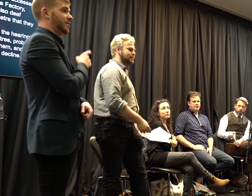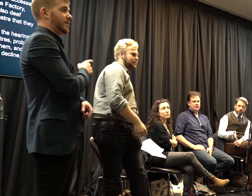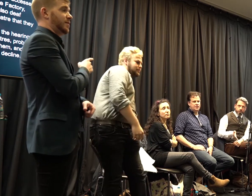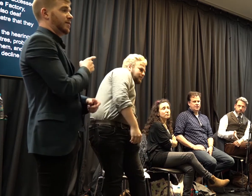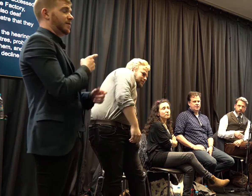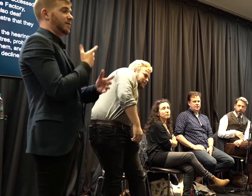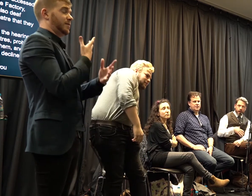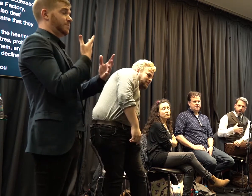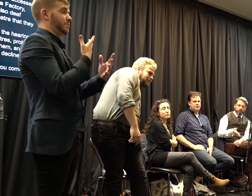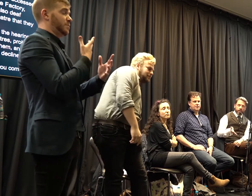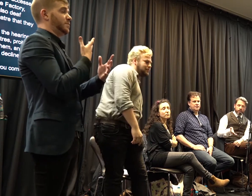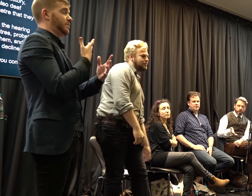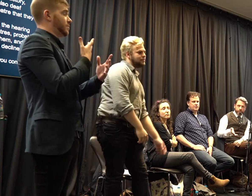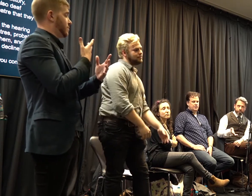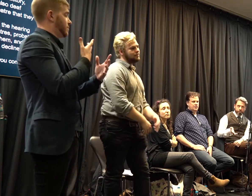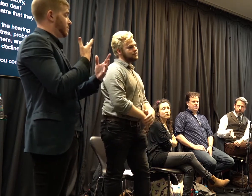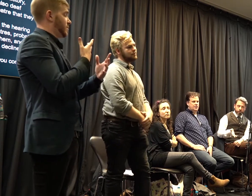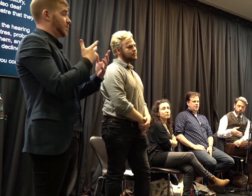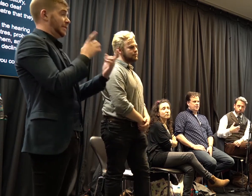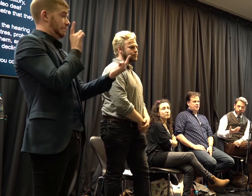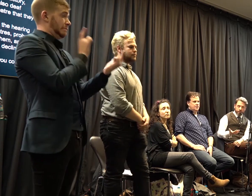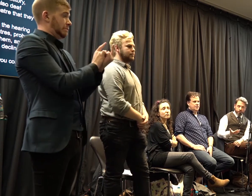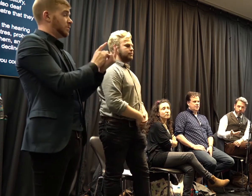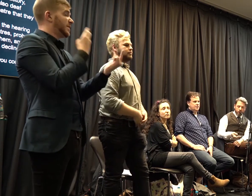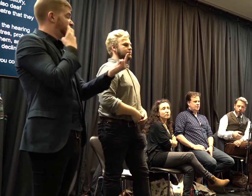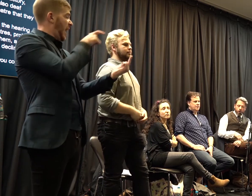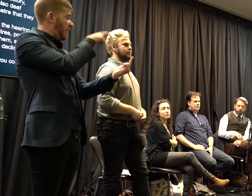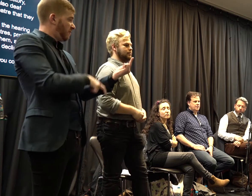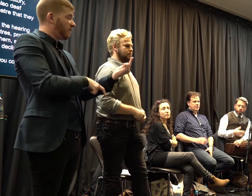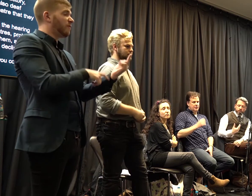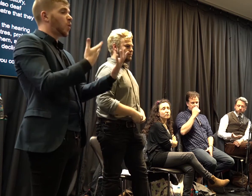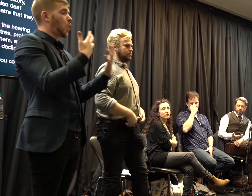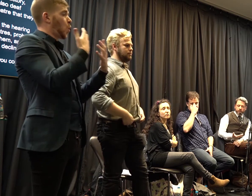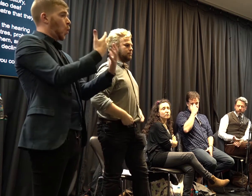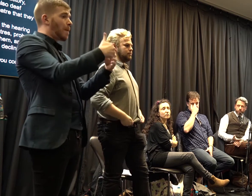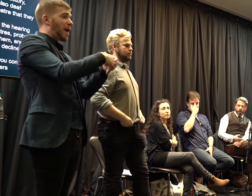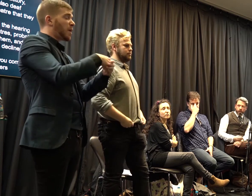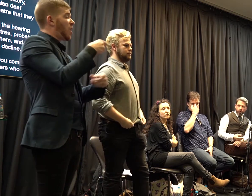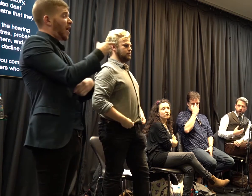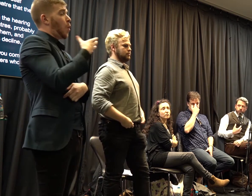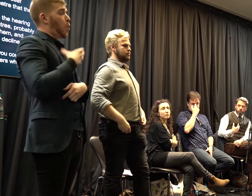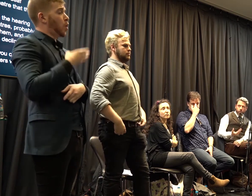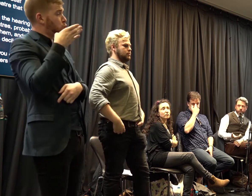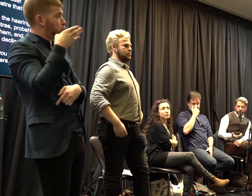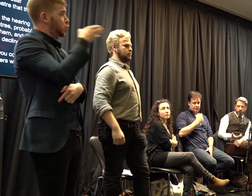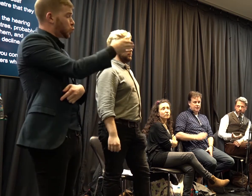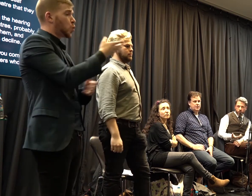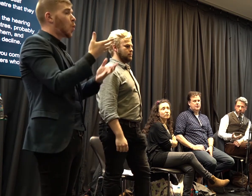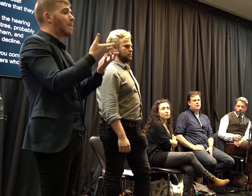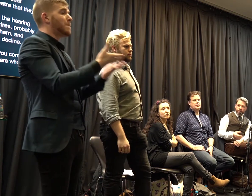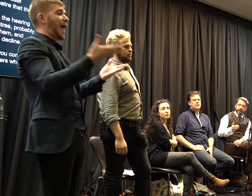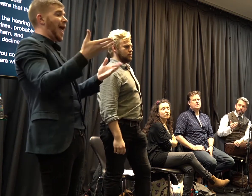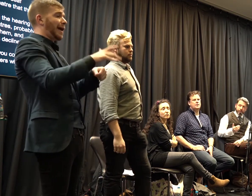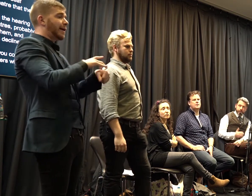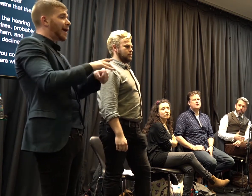come across any deaf patrons or audience members who wanted to attend a play which wasn't